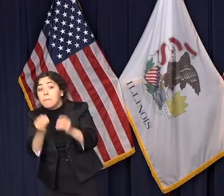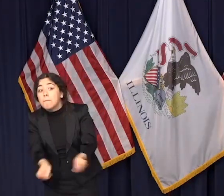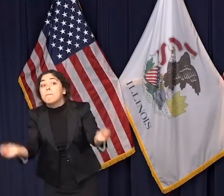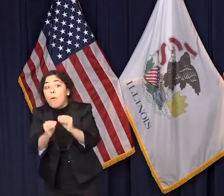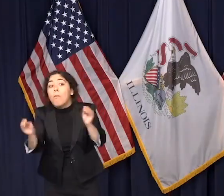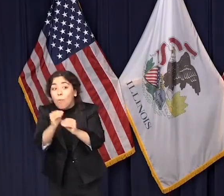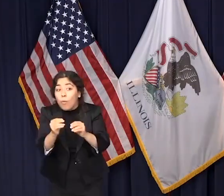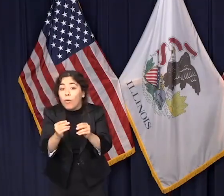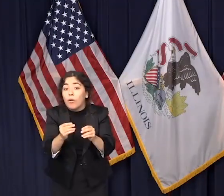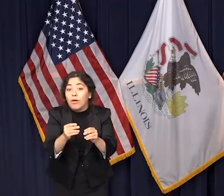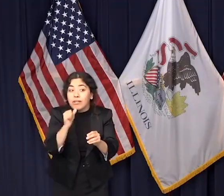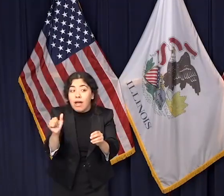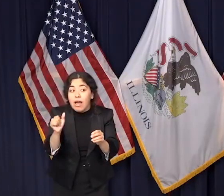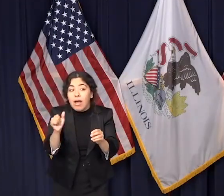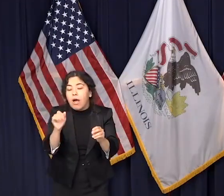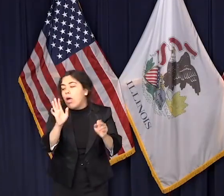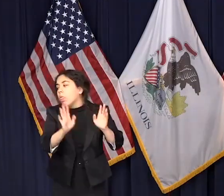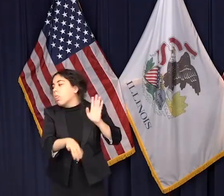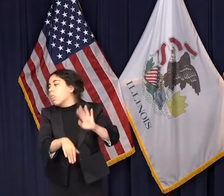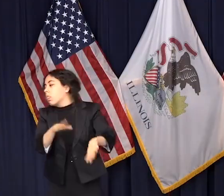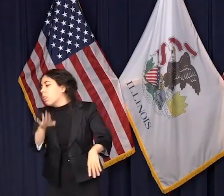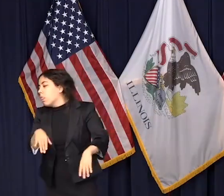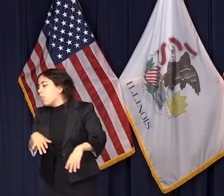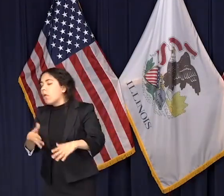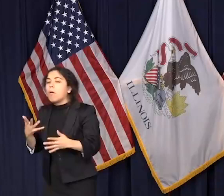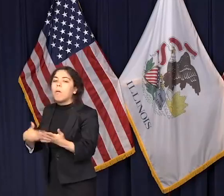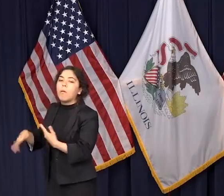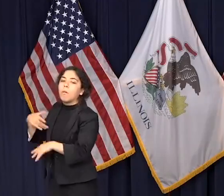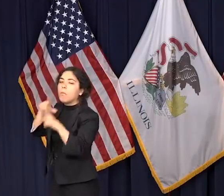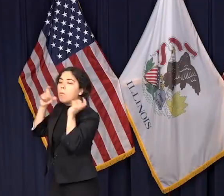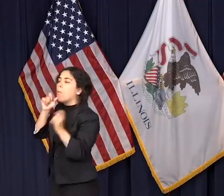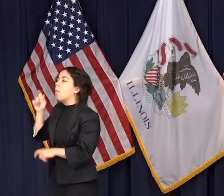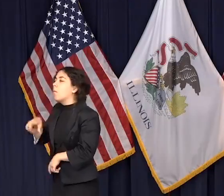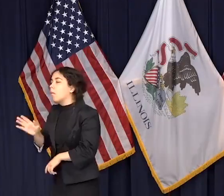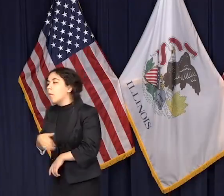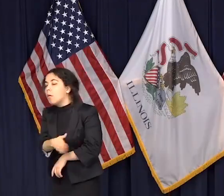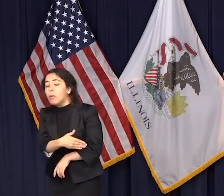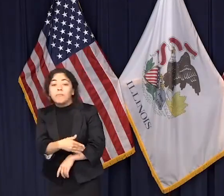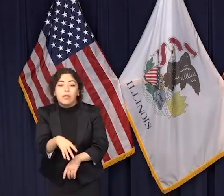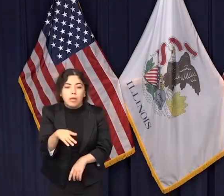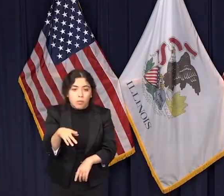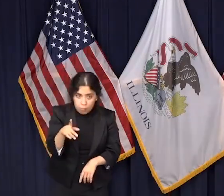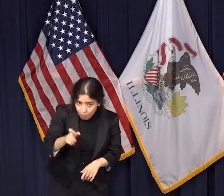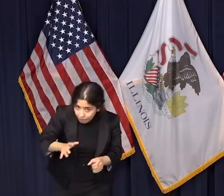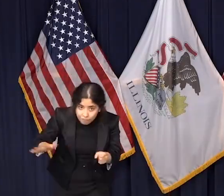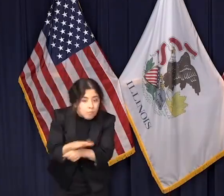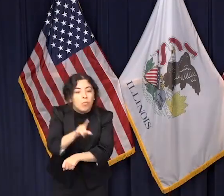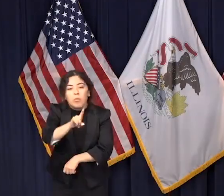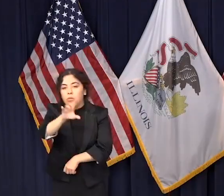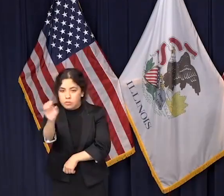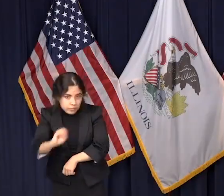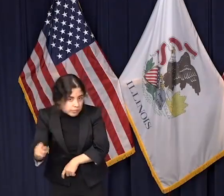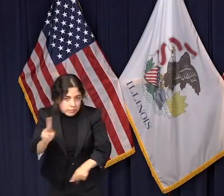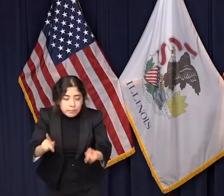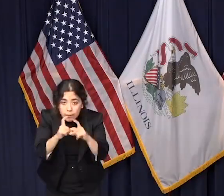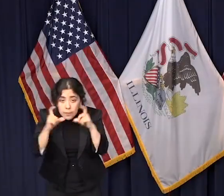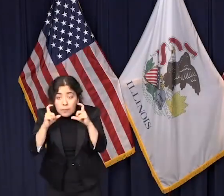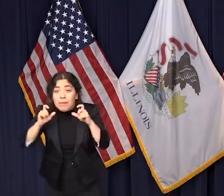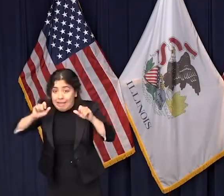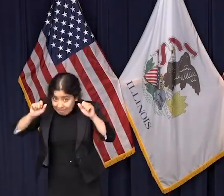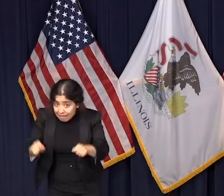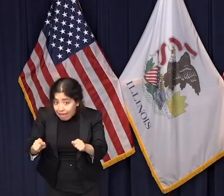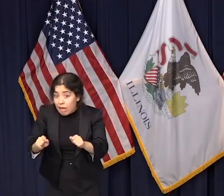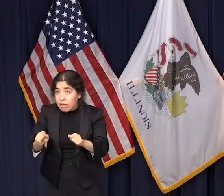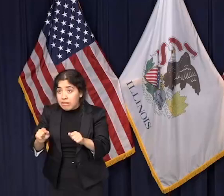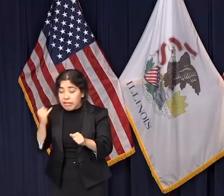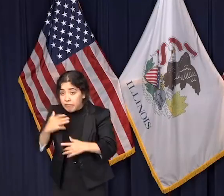And we're never going to get to 100%, but that's our goal anyway. We want everybody to wear a mask, everybody who's medically able and old enough